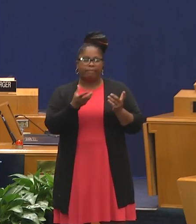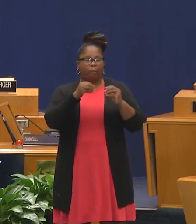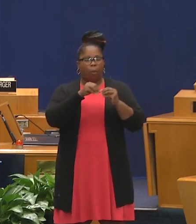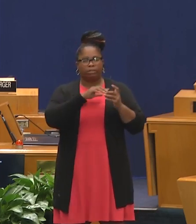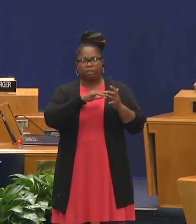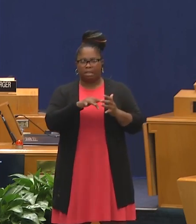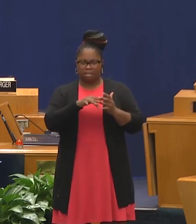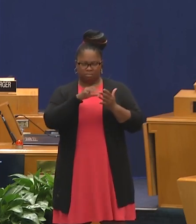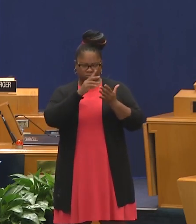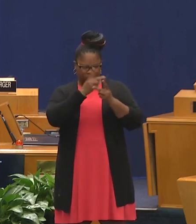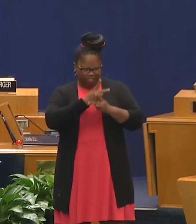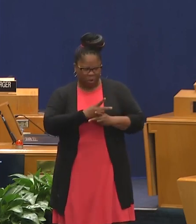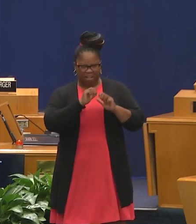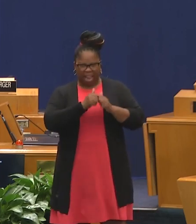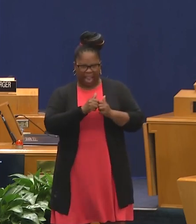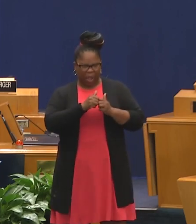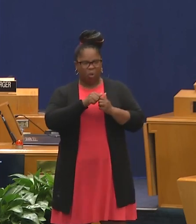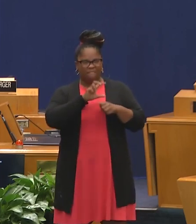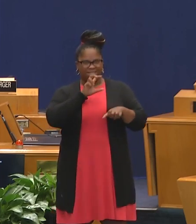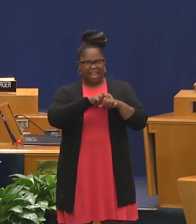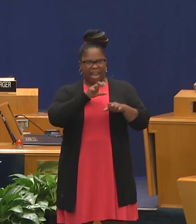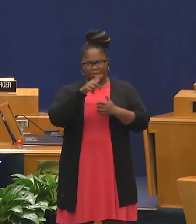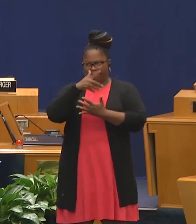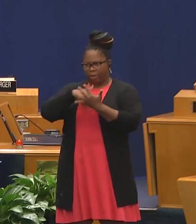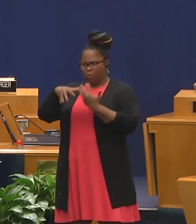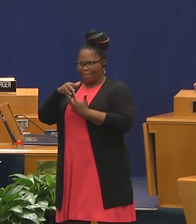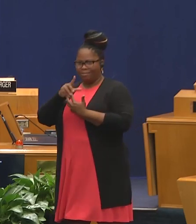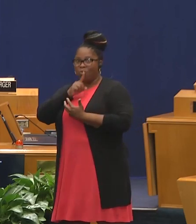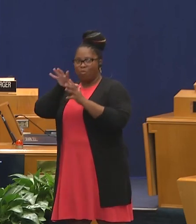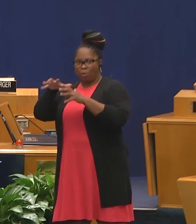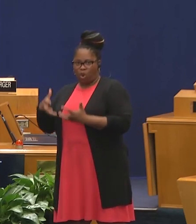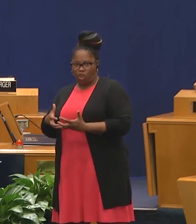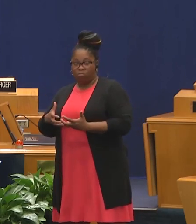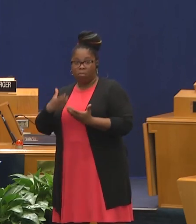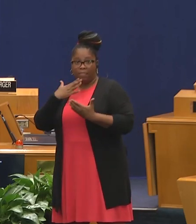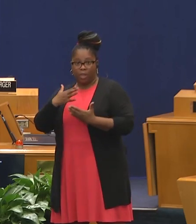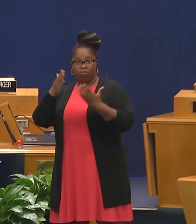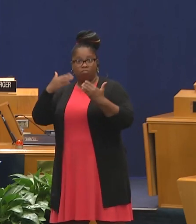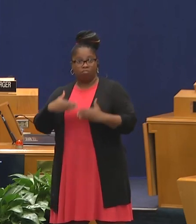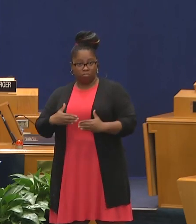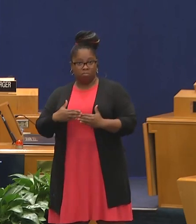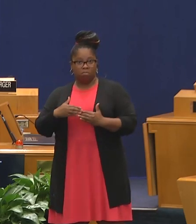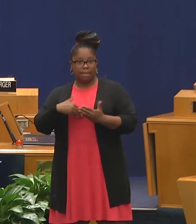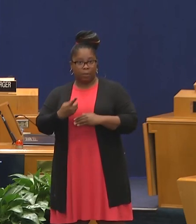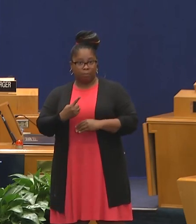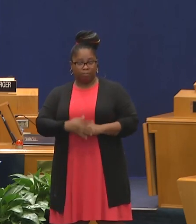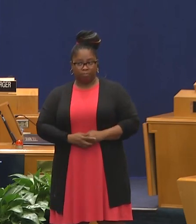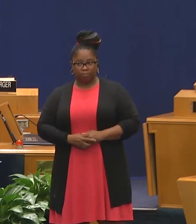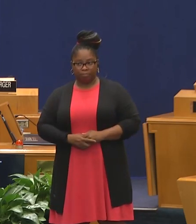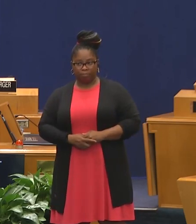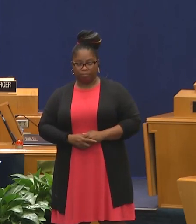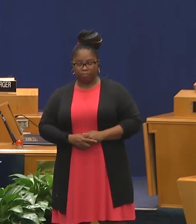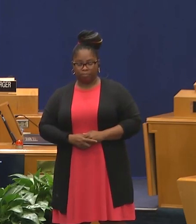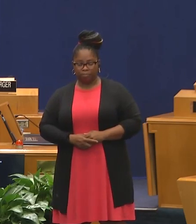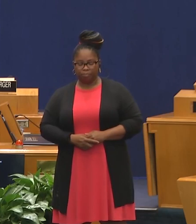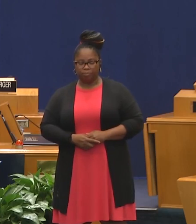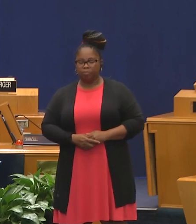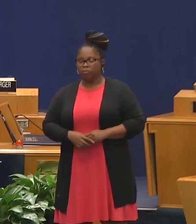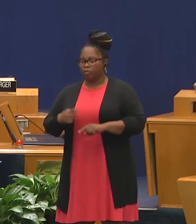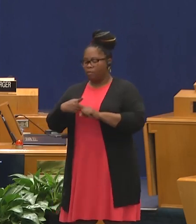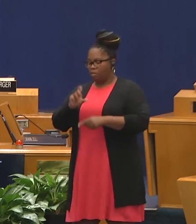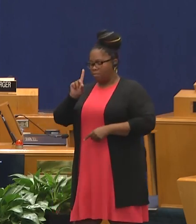with all of us in the real world. But thank you for that question. And we'll take the next question. That will come from the line